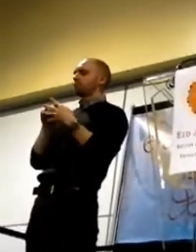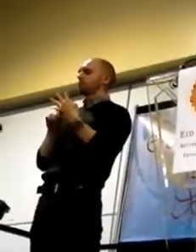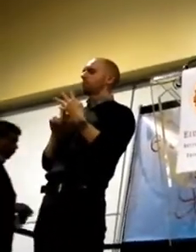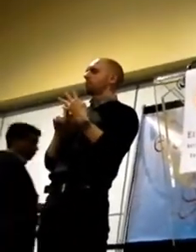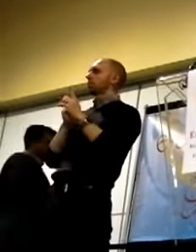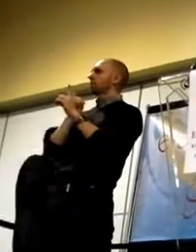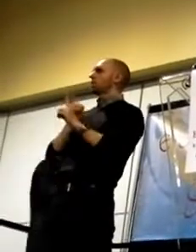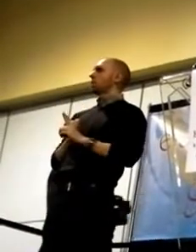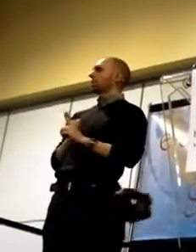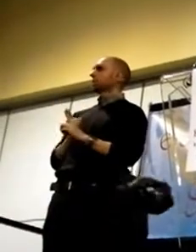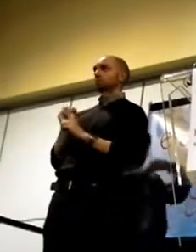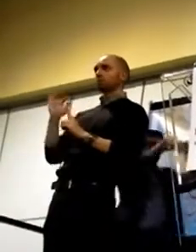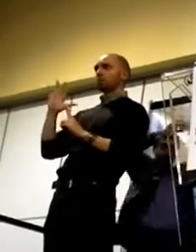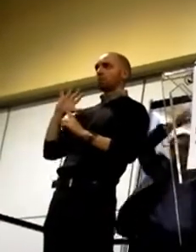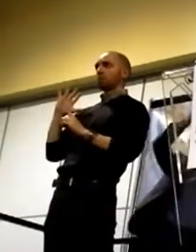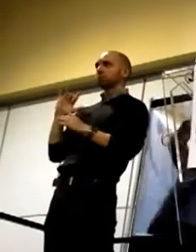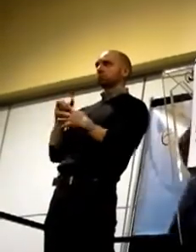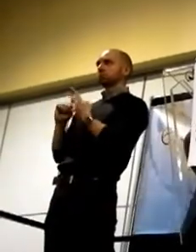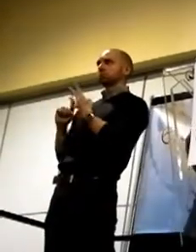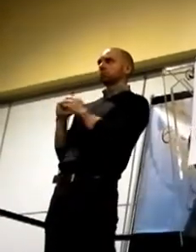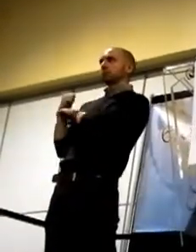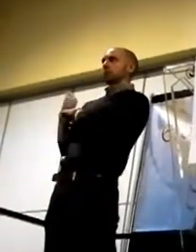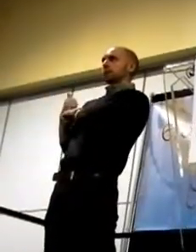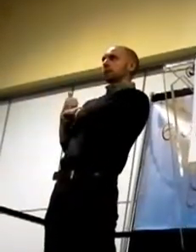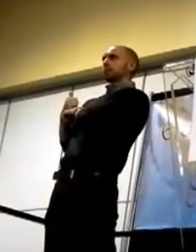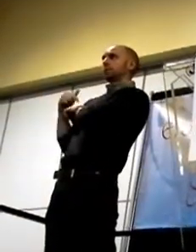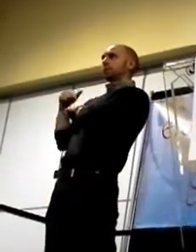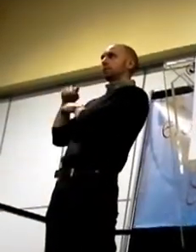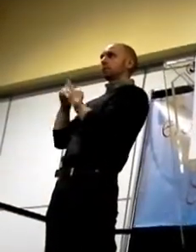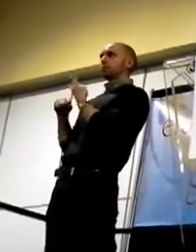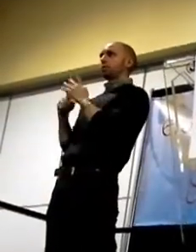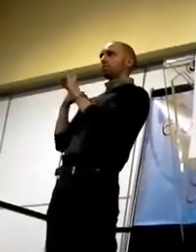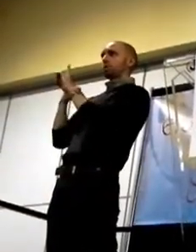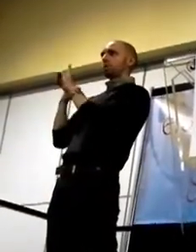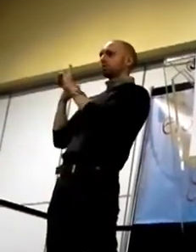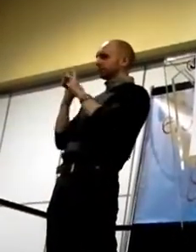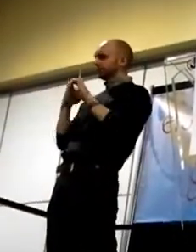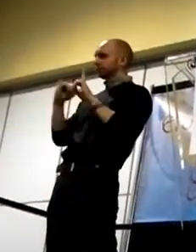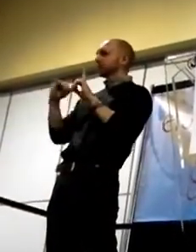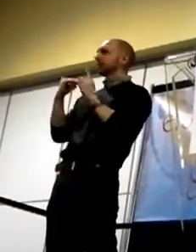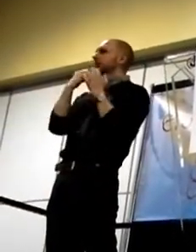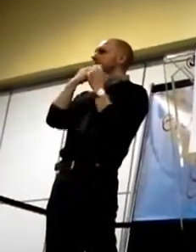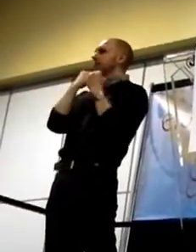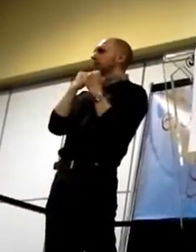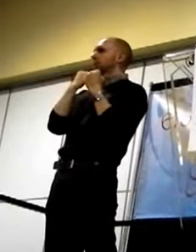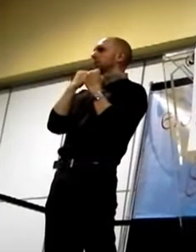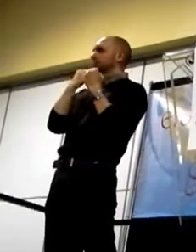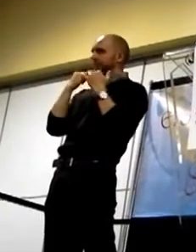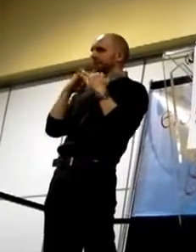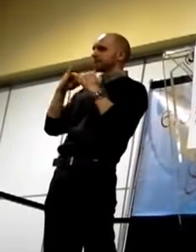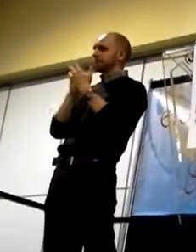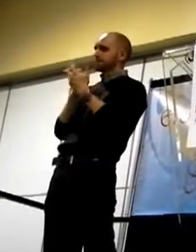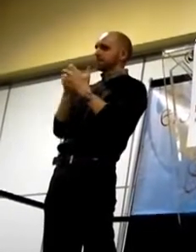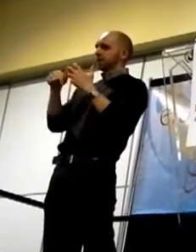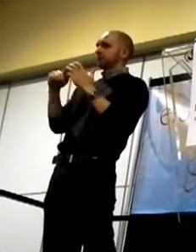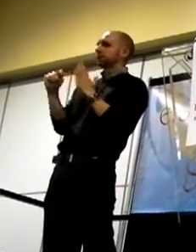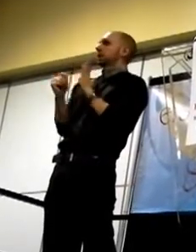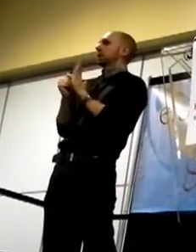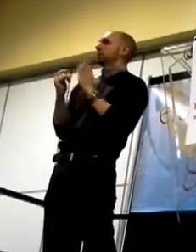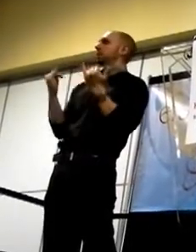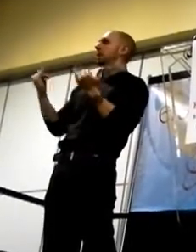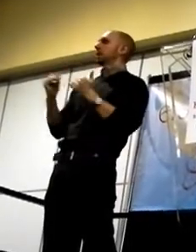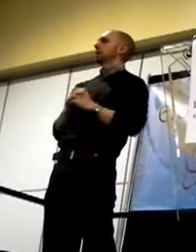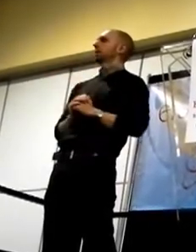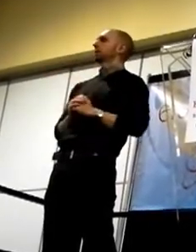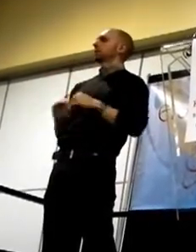relevant today and will be relevant at all times. The first of this is the sanctity